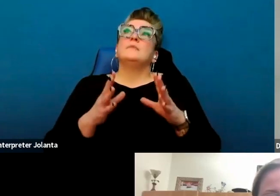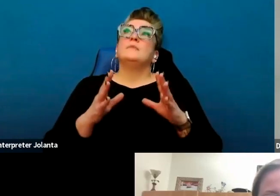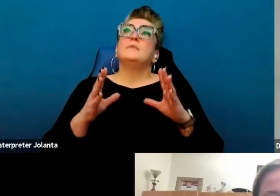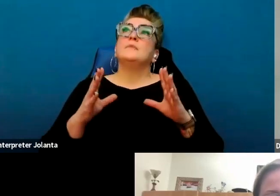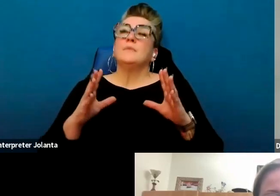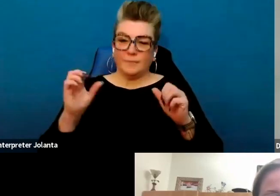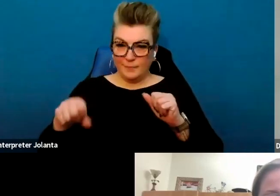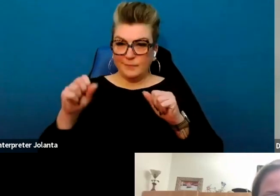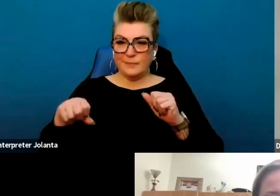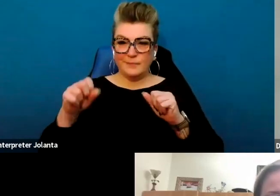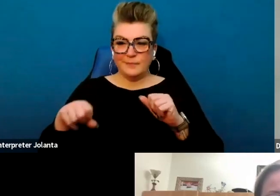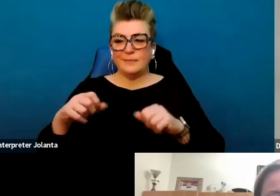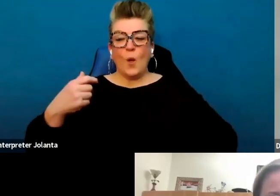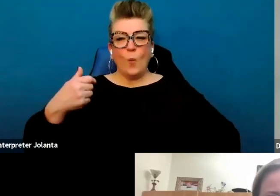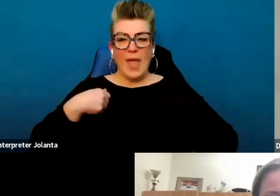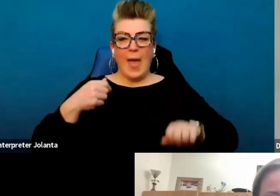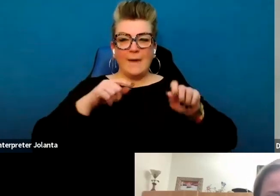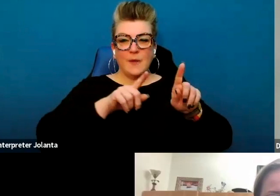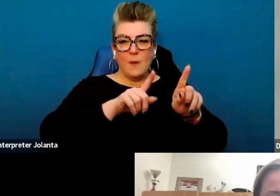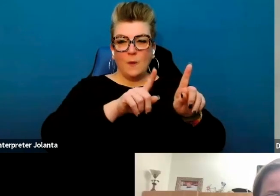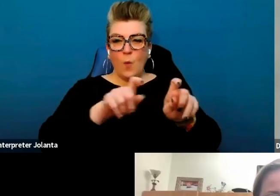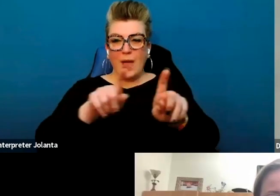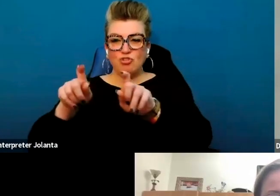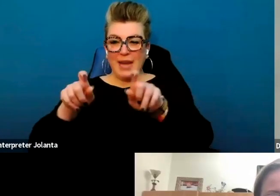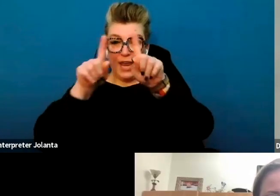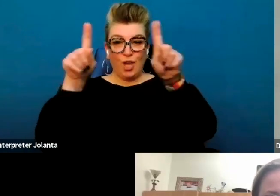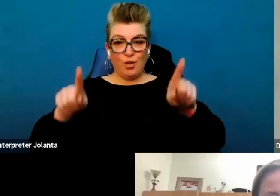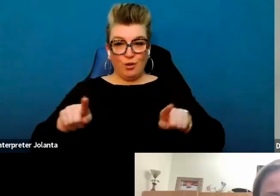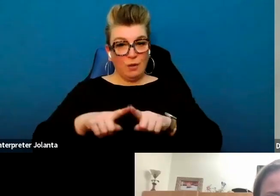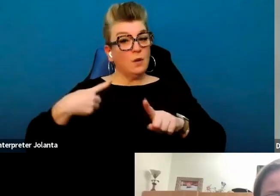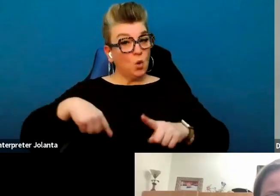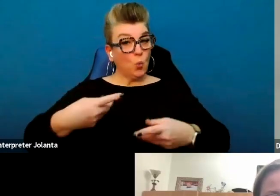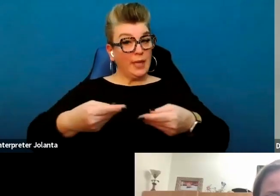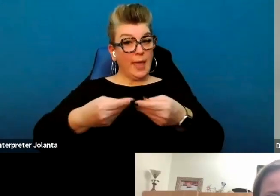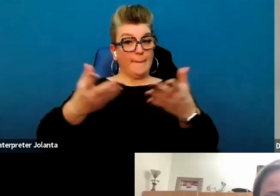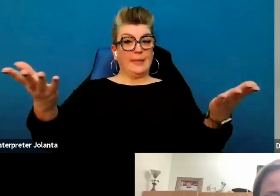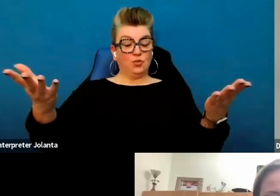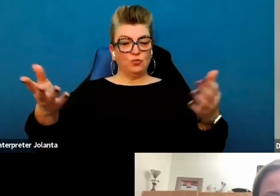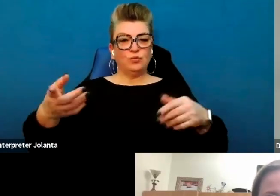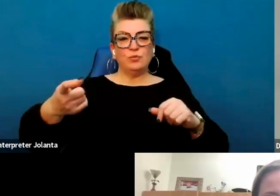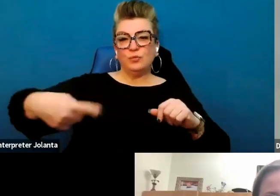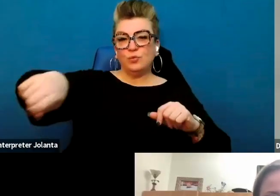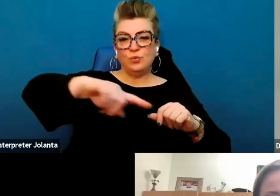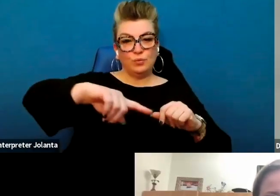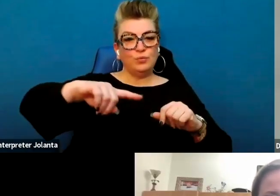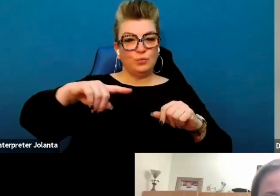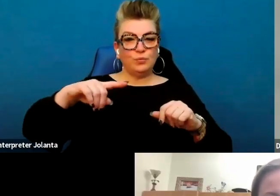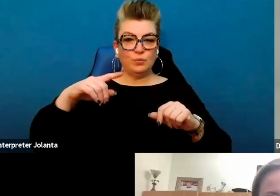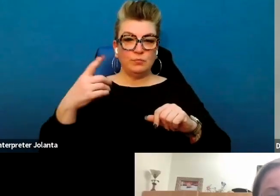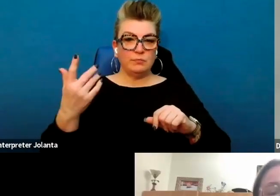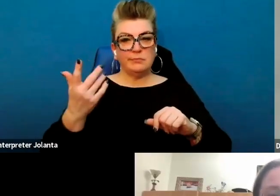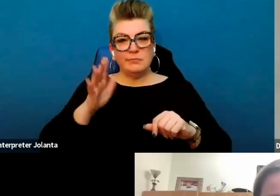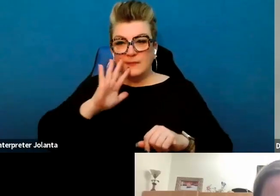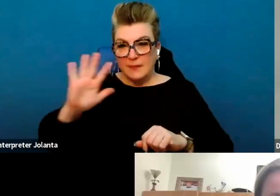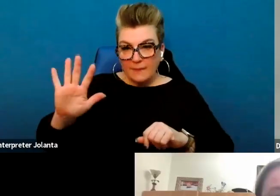so yeah, we have a questionnaire that we administered to these 5, 7,